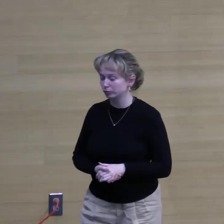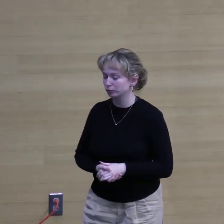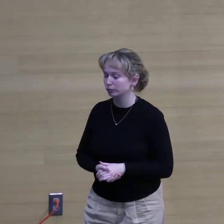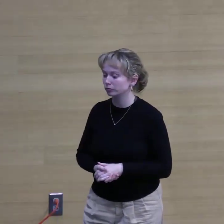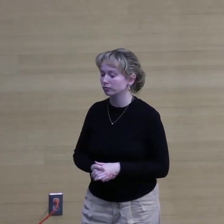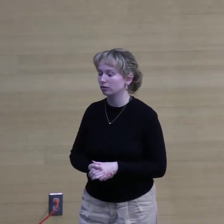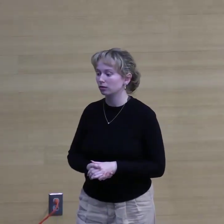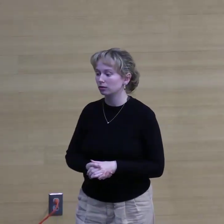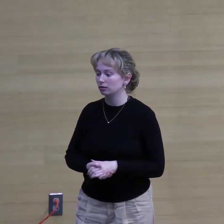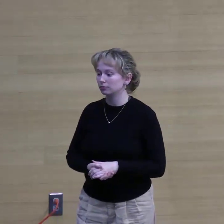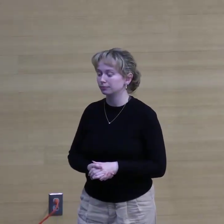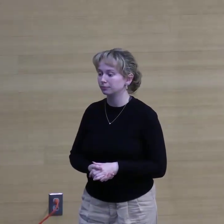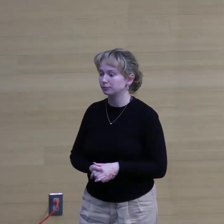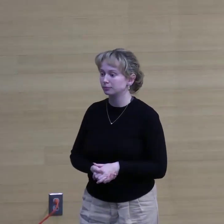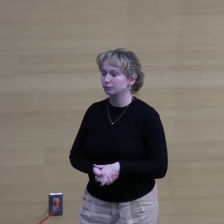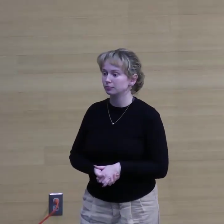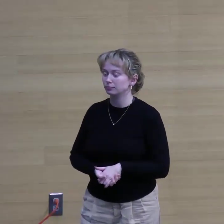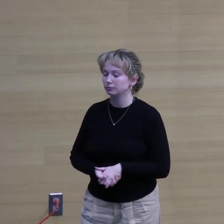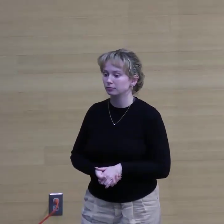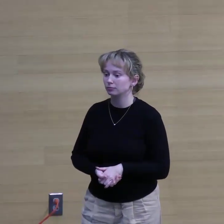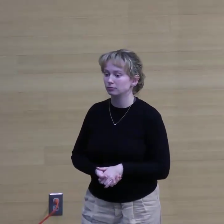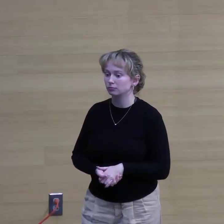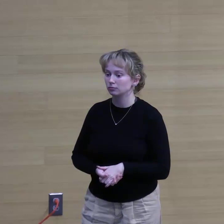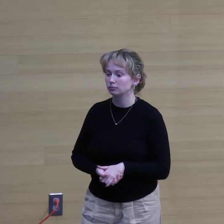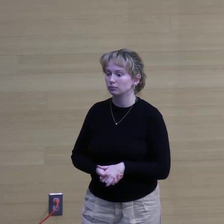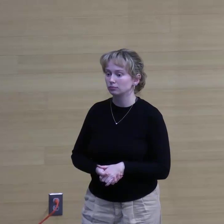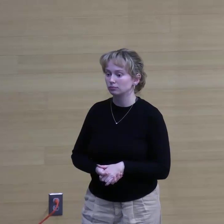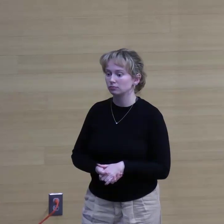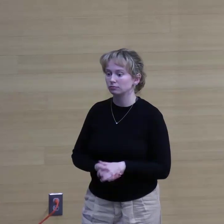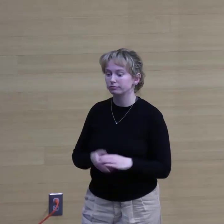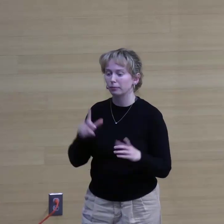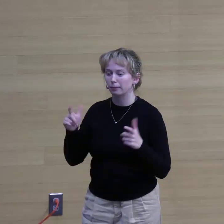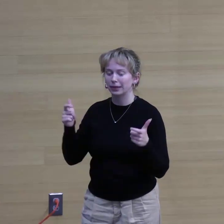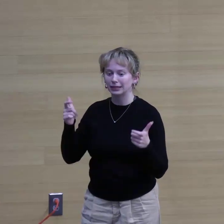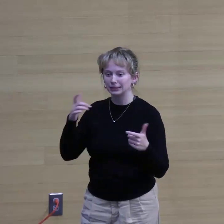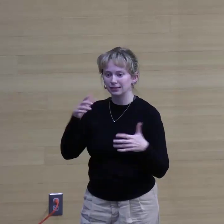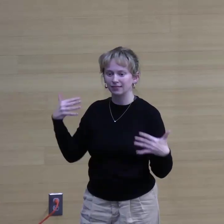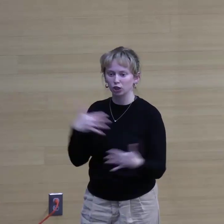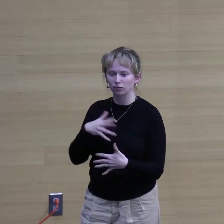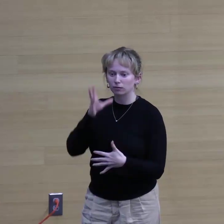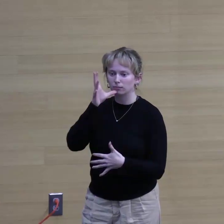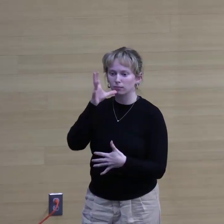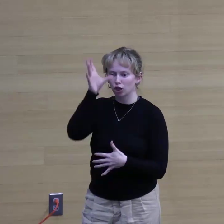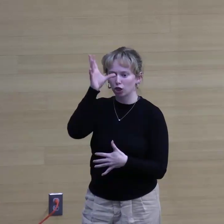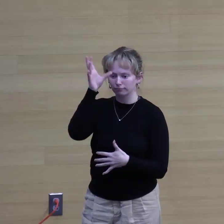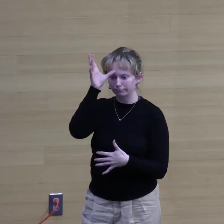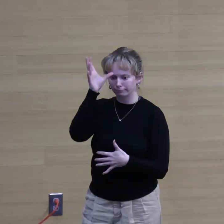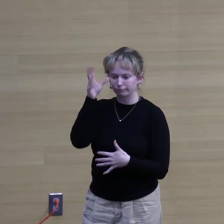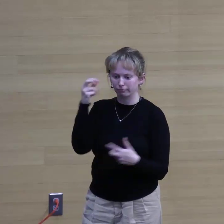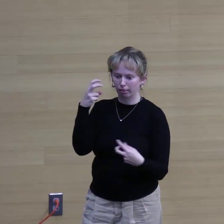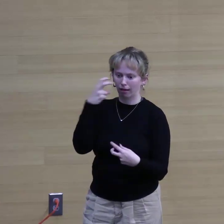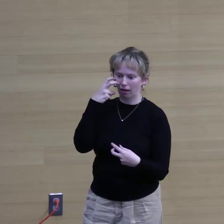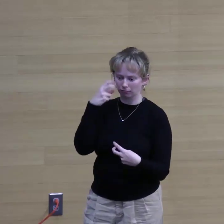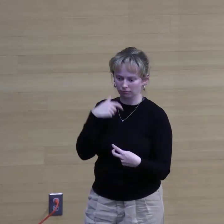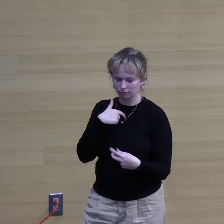Sure. I think that for me, one of the biggest fears as a blind parent was losing